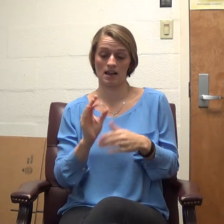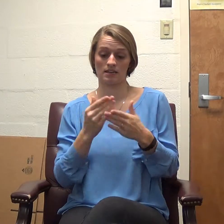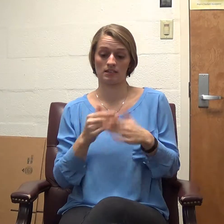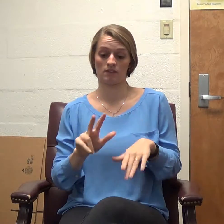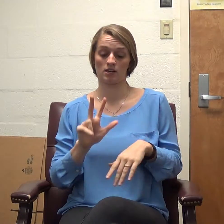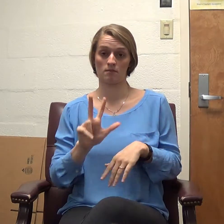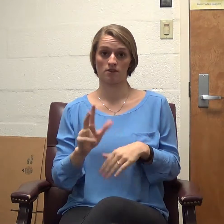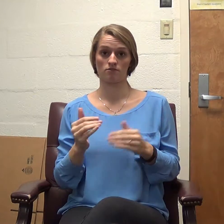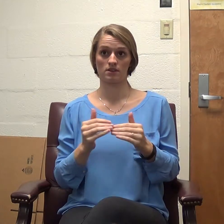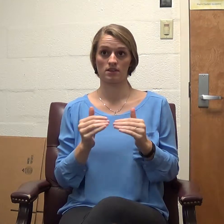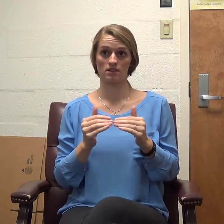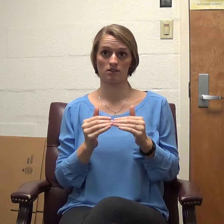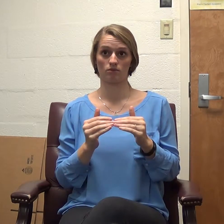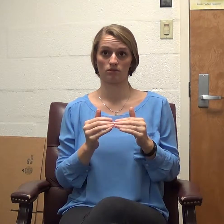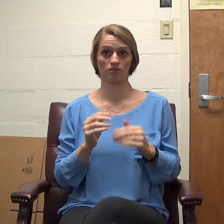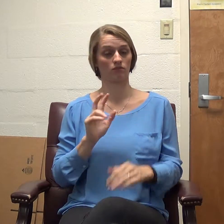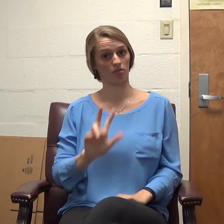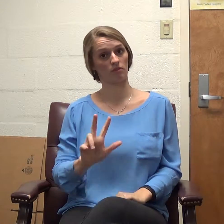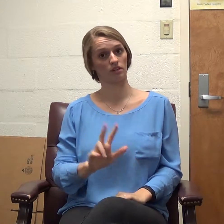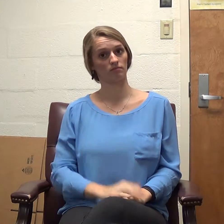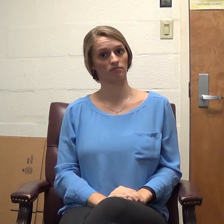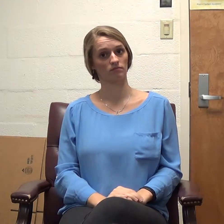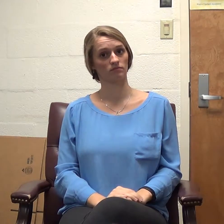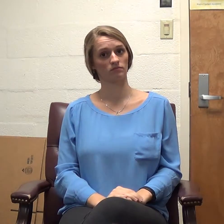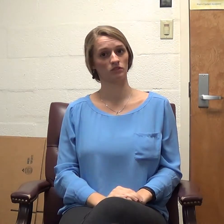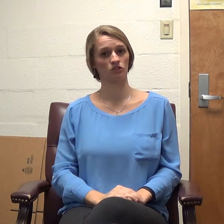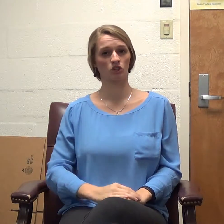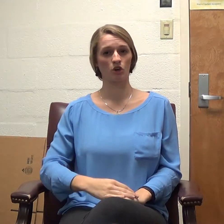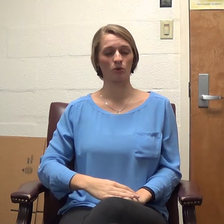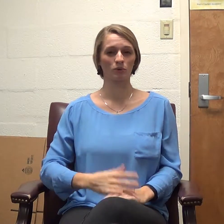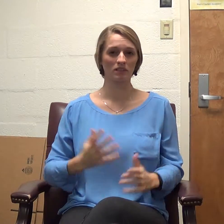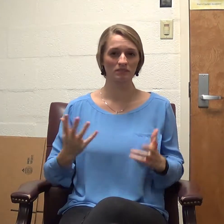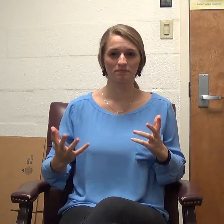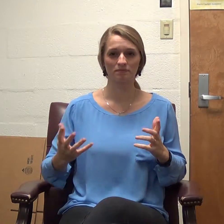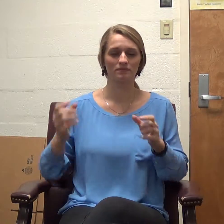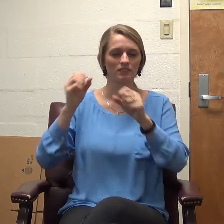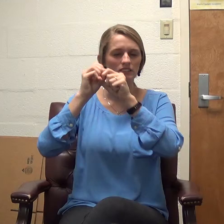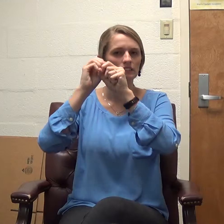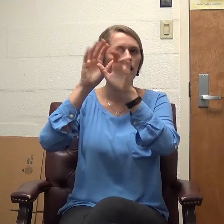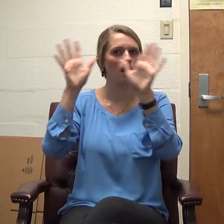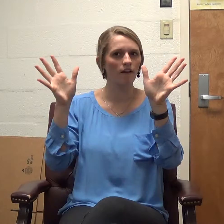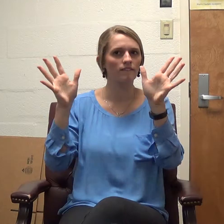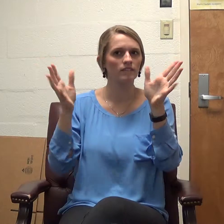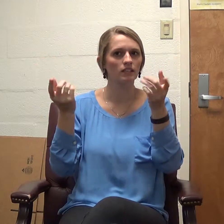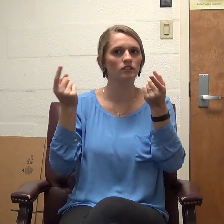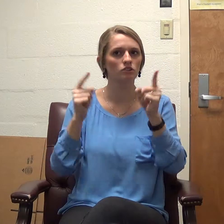it kind of makes logical sense that when we go from the 1st power to the 0th power, we'll just divide by 3 again.